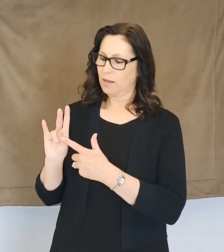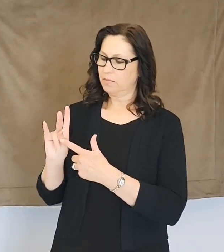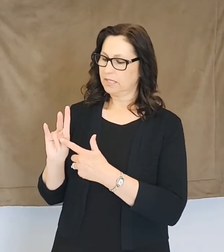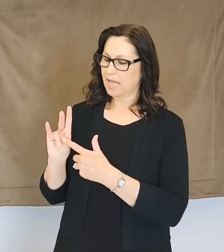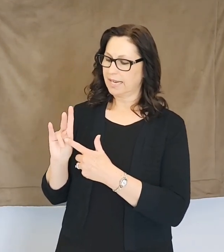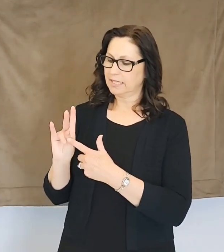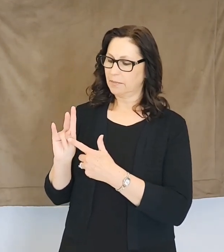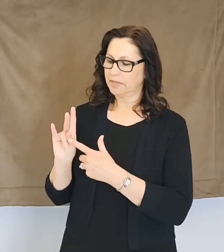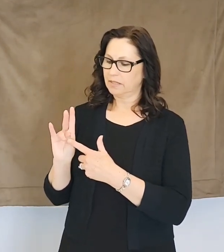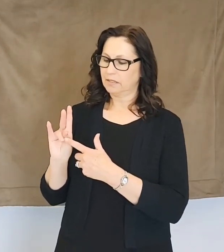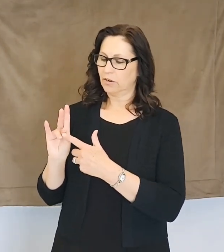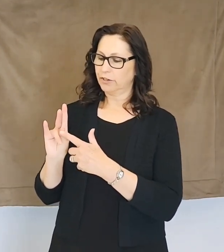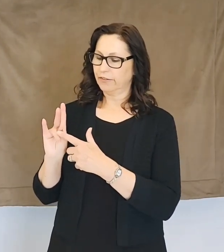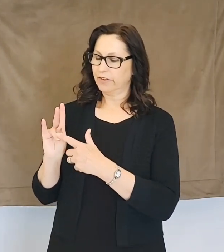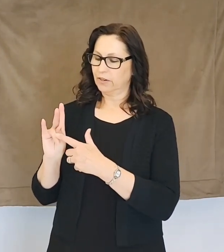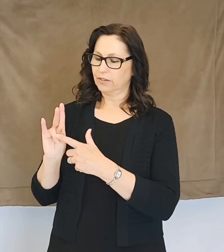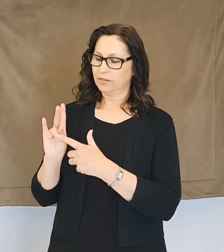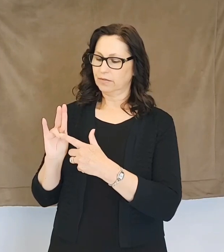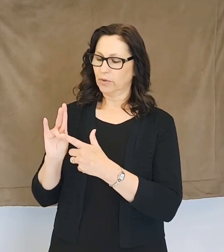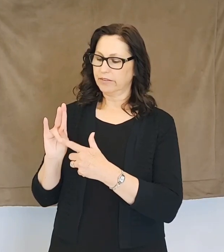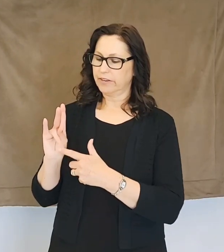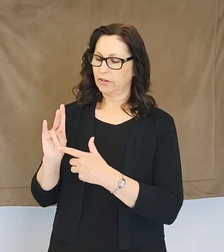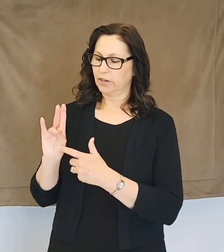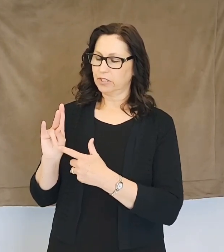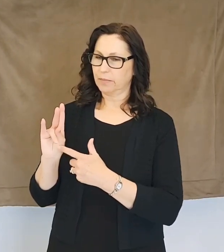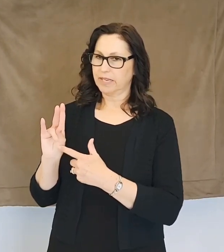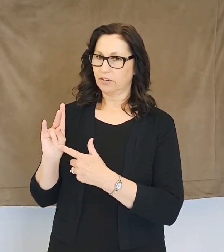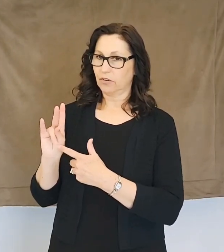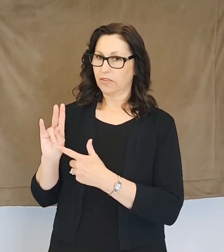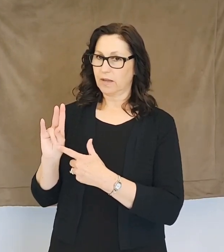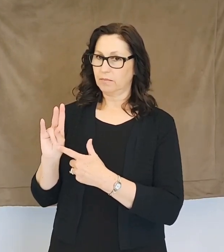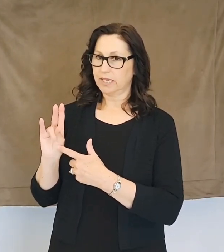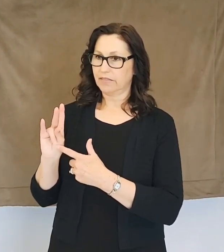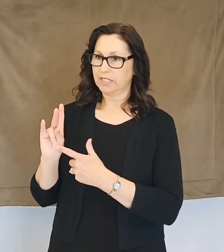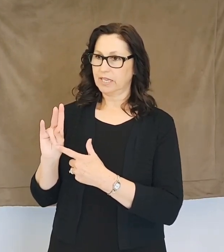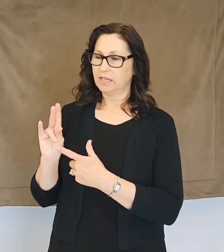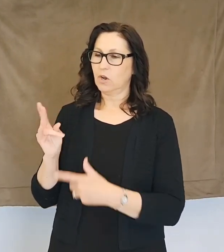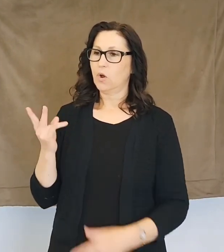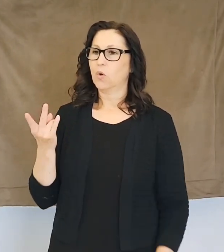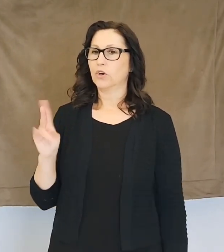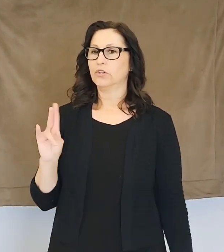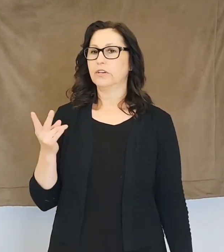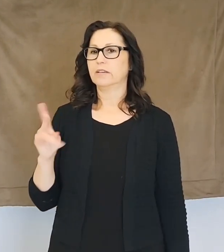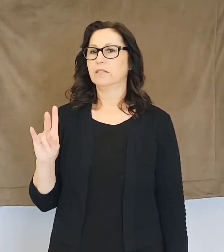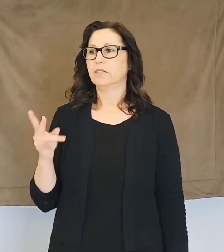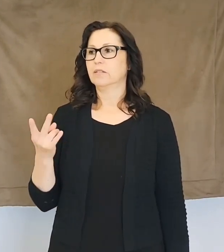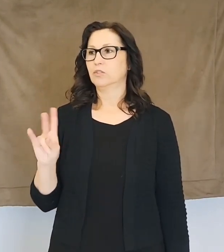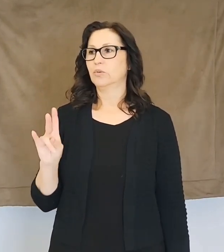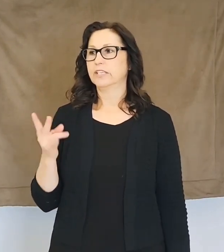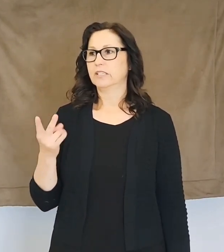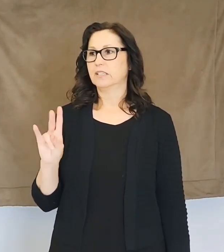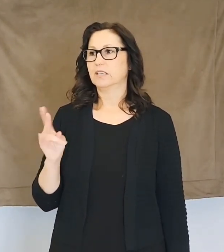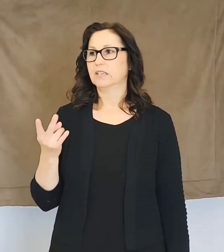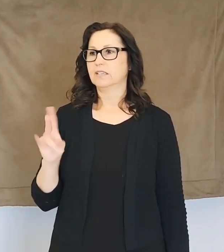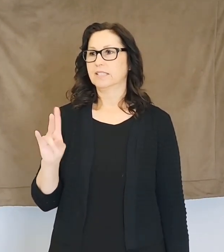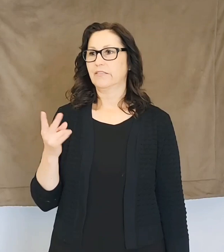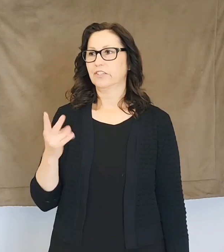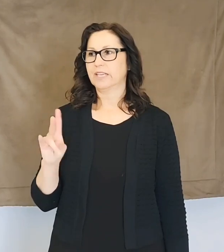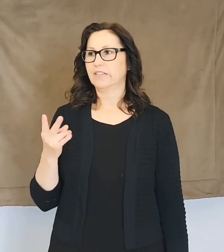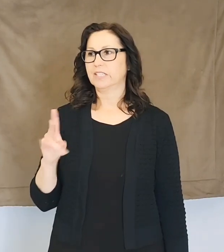thumb slides up or your finger, ring finger goes up and down your thumb, 17, or you can twist for